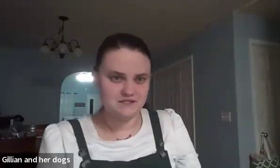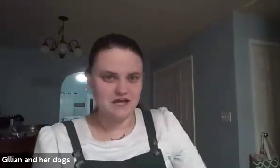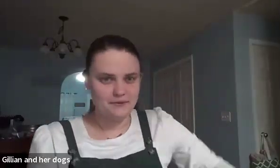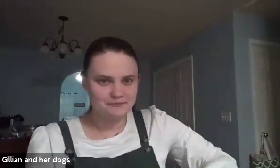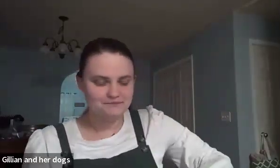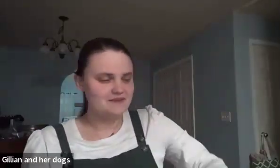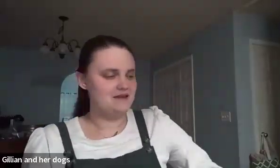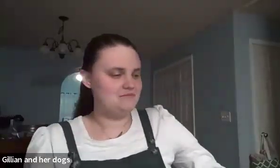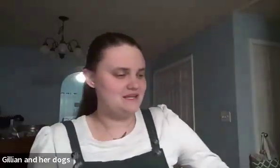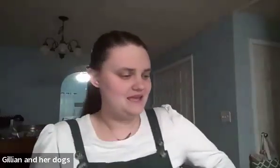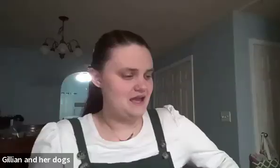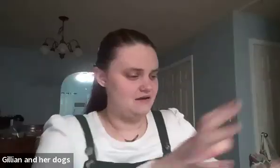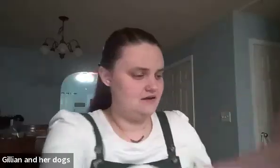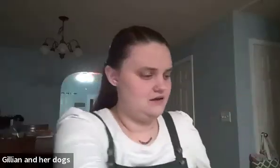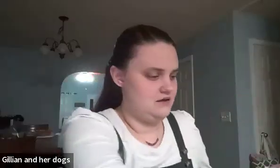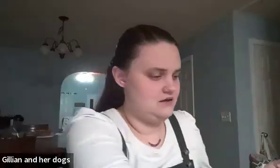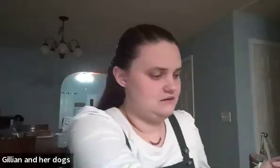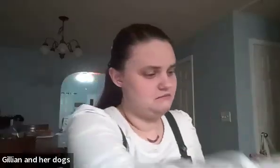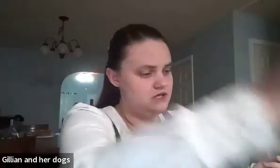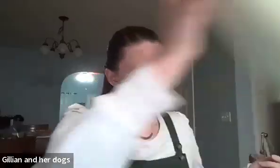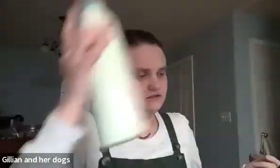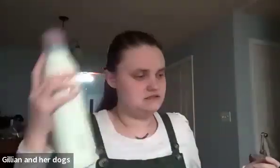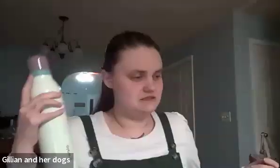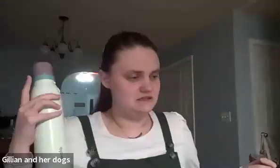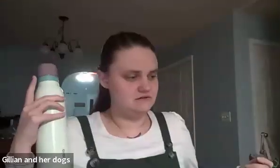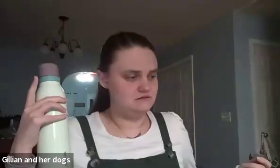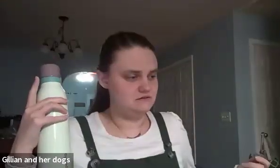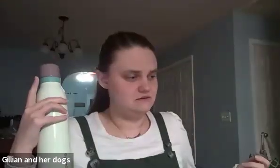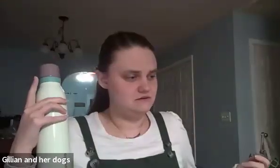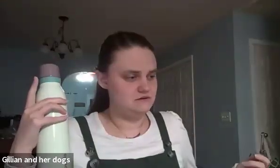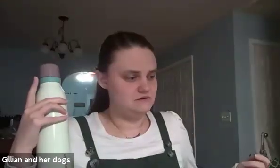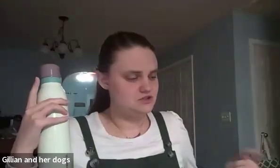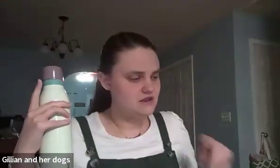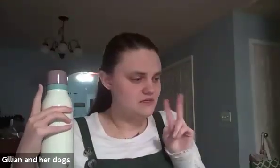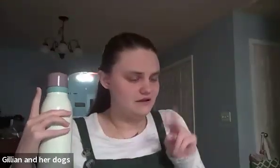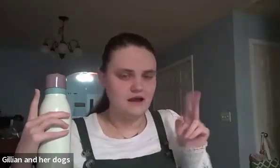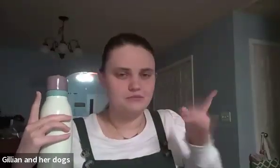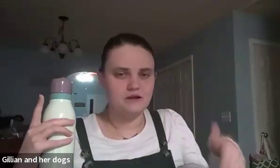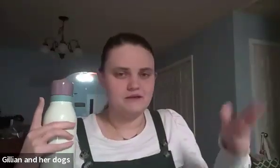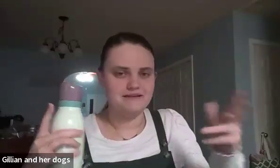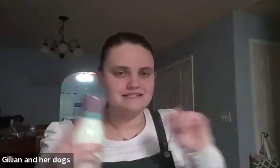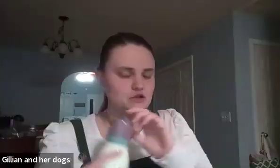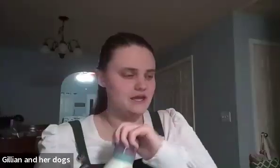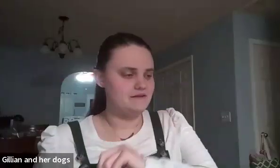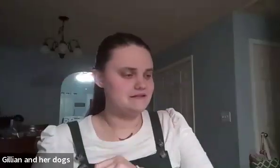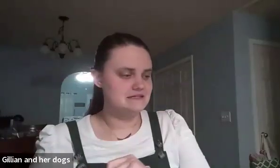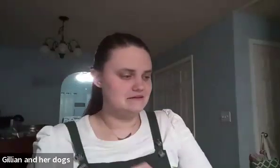So, but yeah, um, let's see. I'm trying to think. I'm pulling up my list and looking at my list